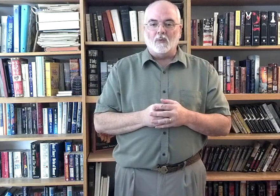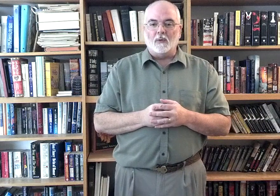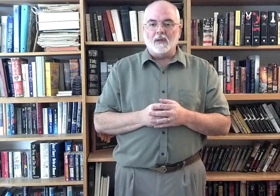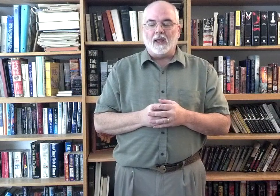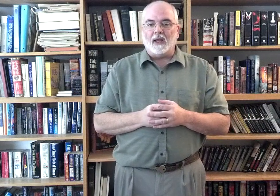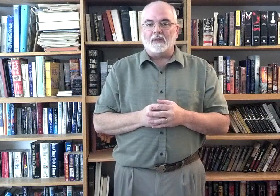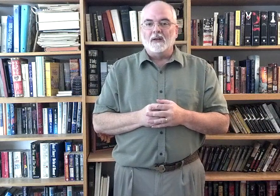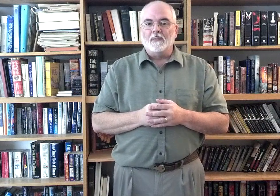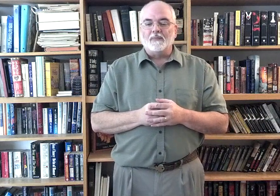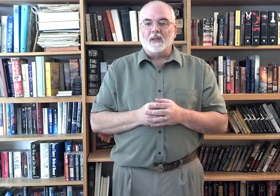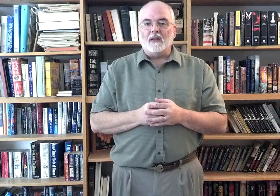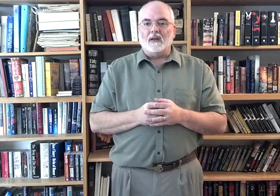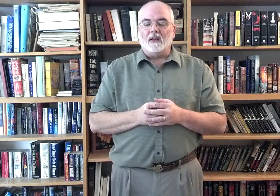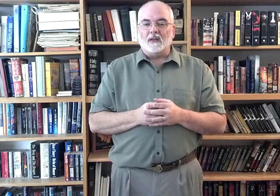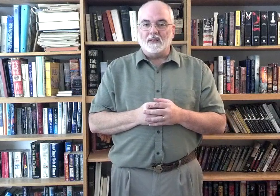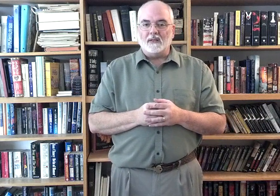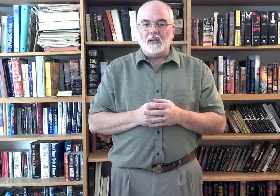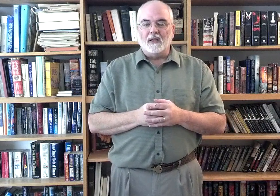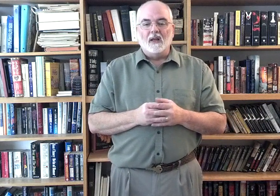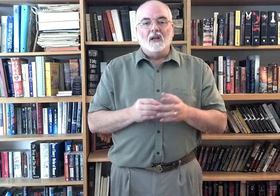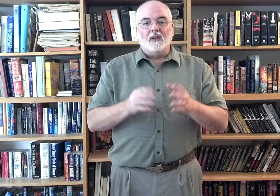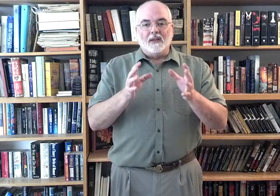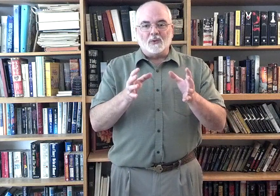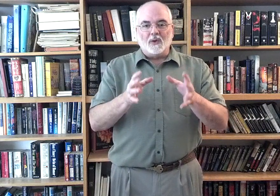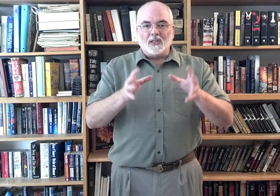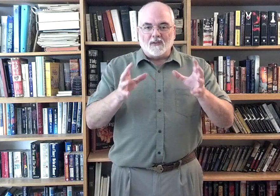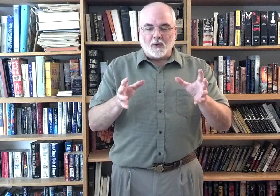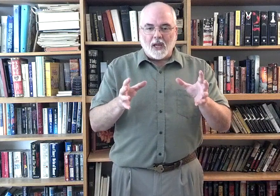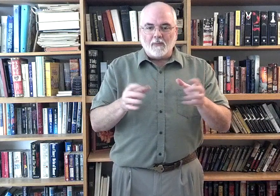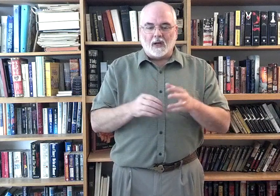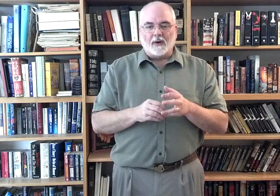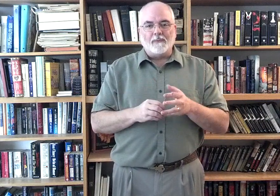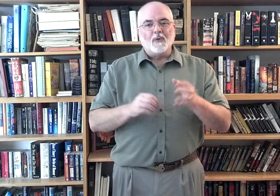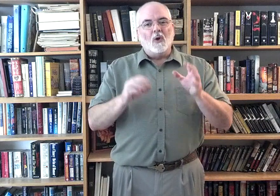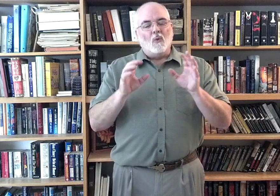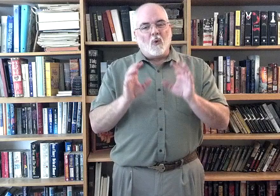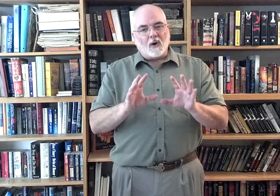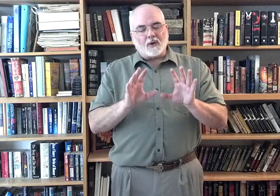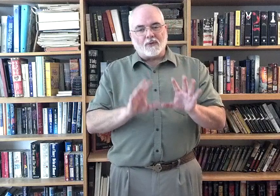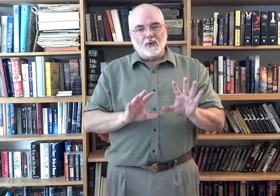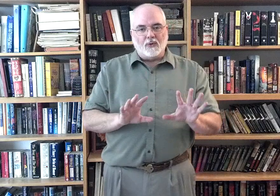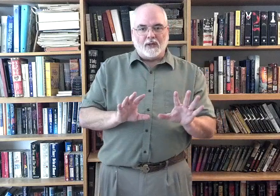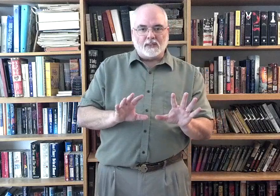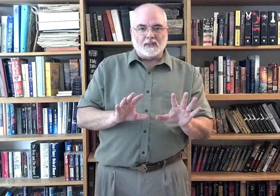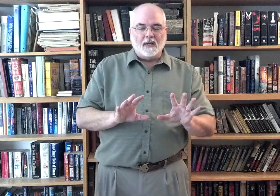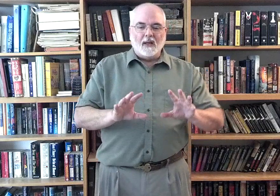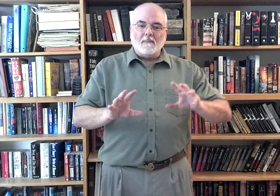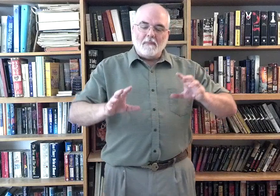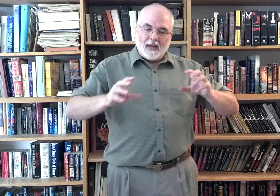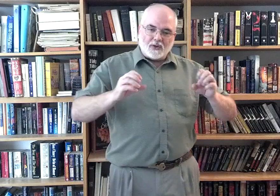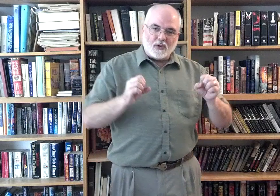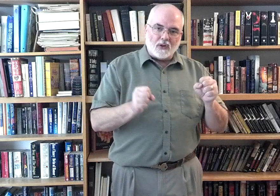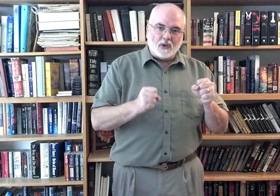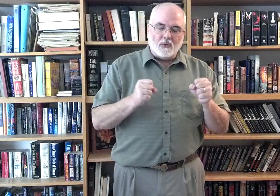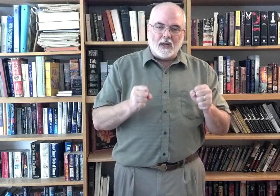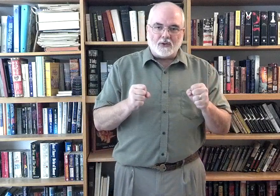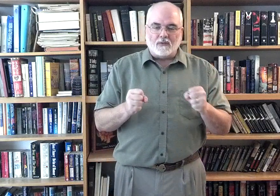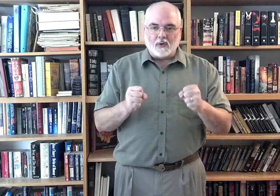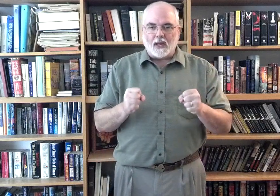be at LTC. This one is the vocabulary. Work through this. Make sure that you get your